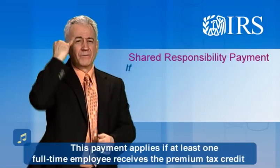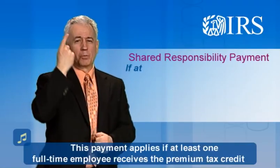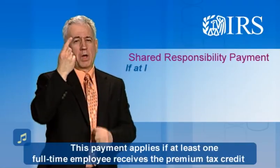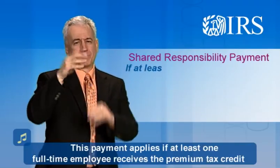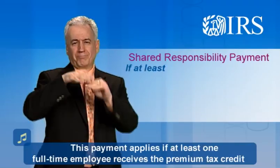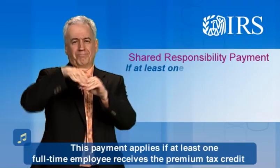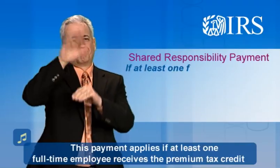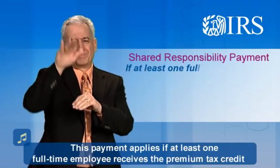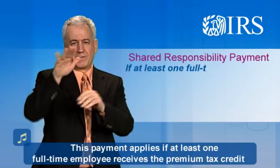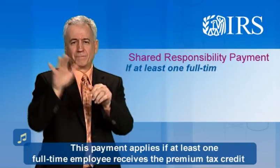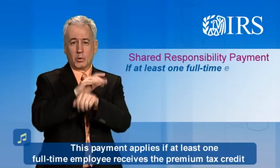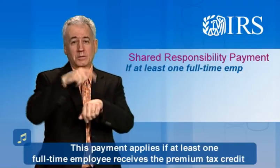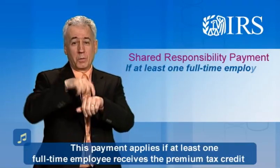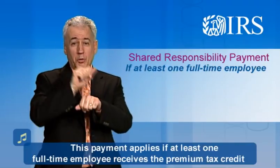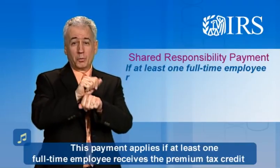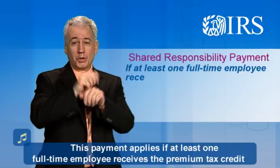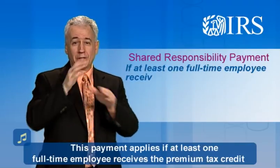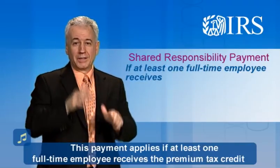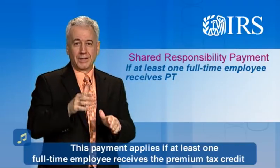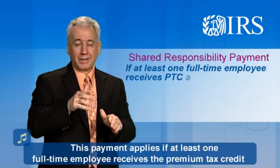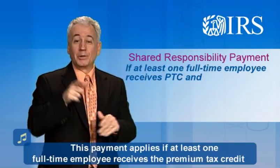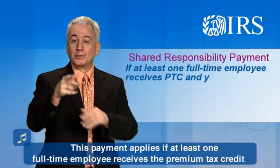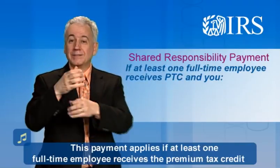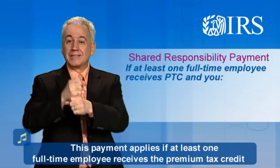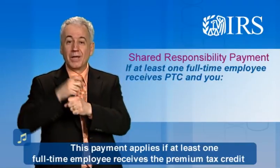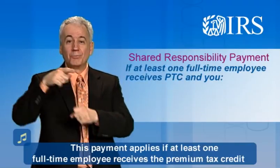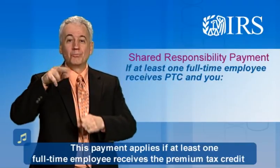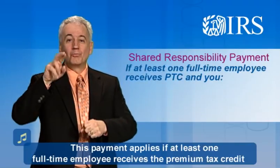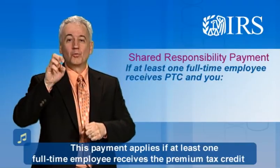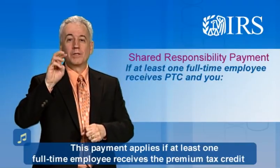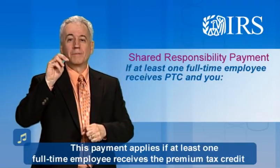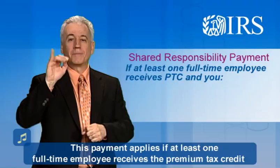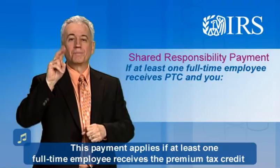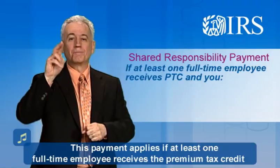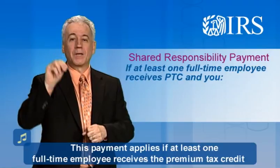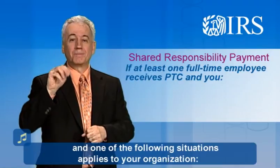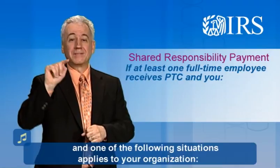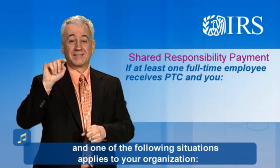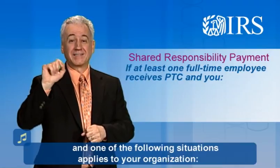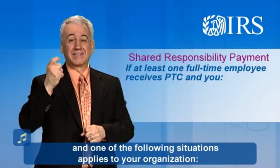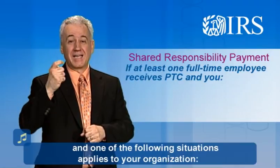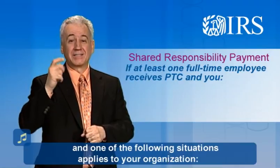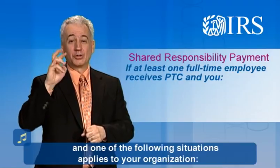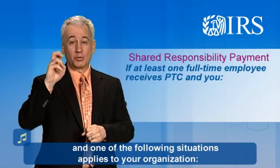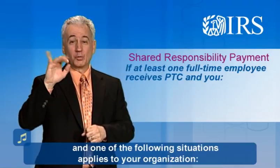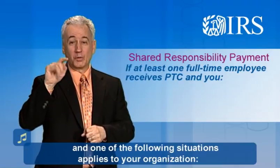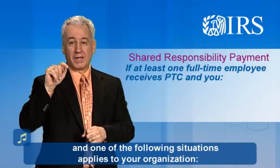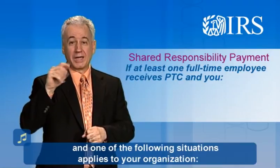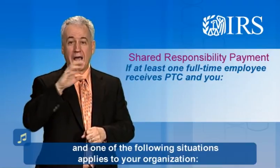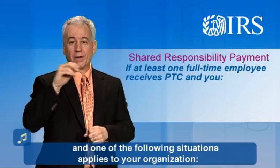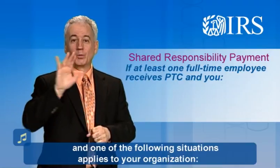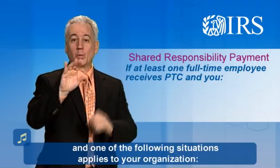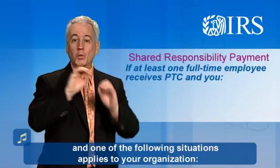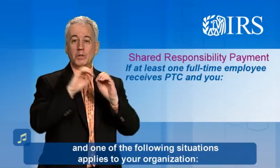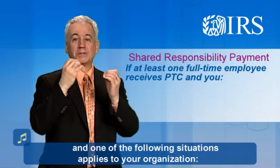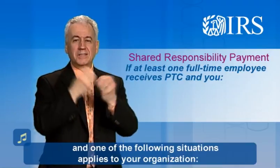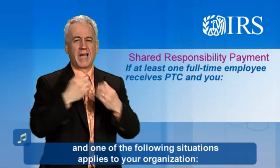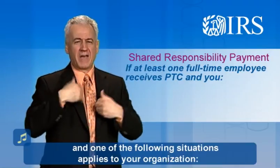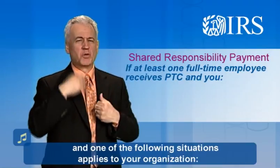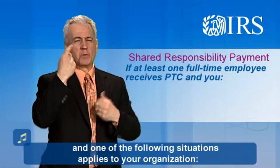payment applies if at least one full-time employee receives the premium tax credit and one of the following situations applies to your